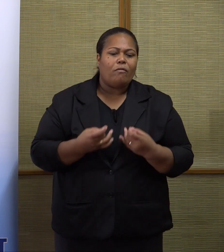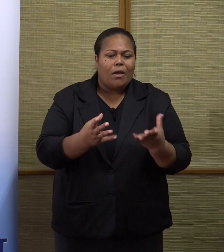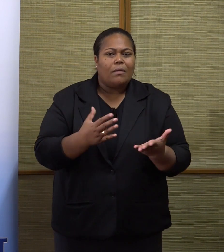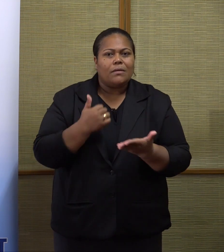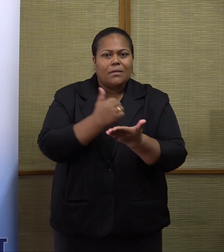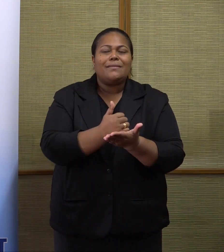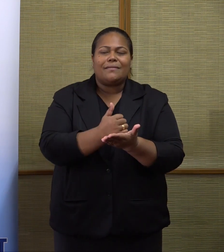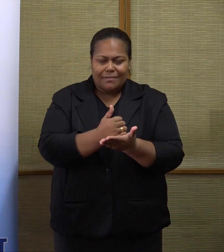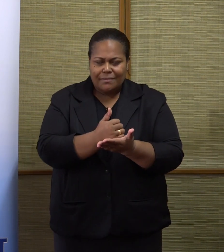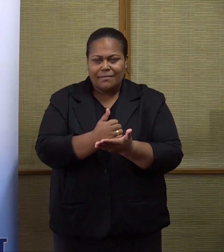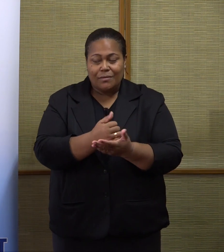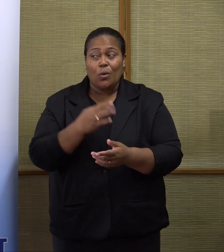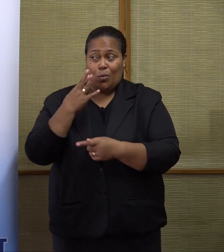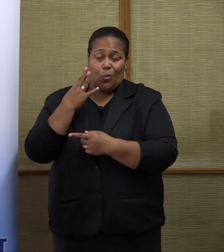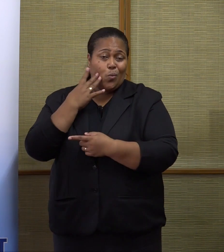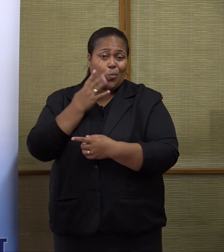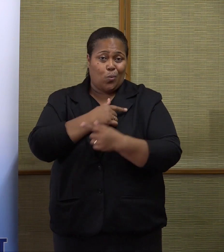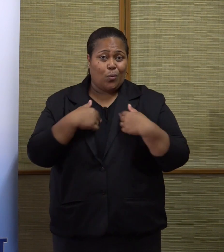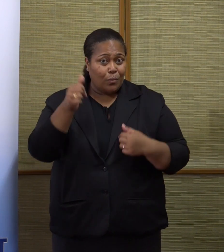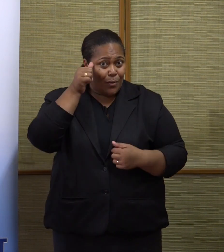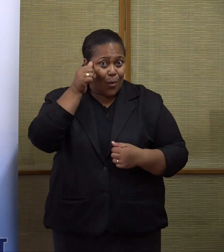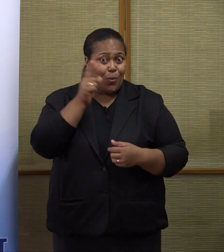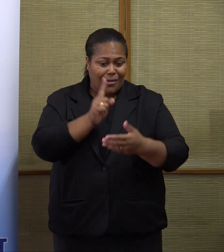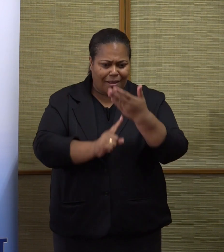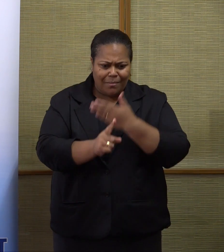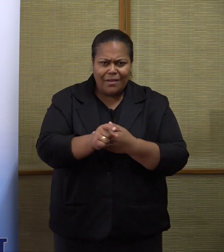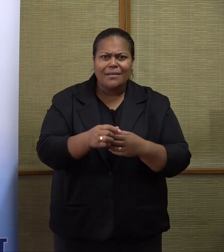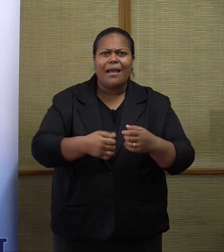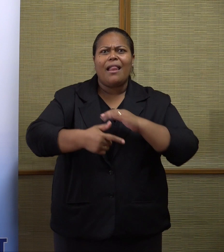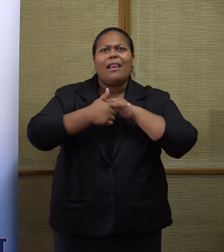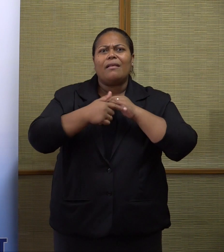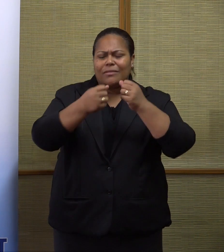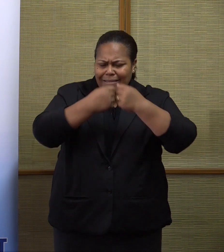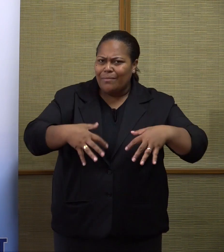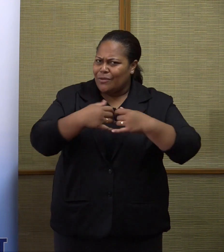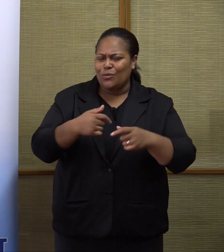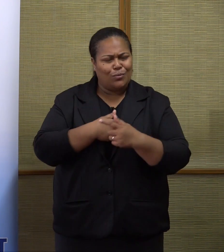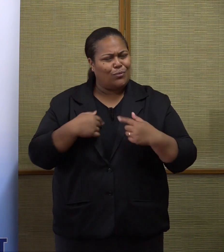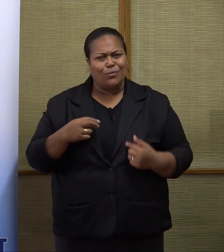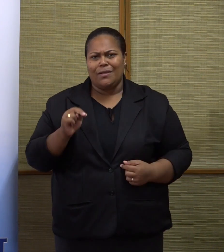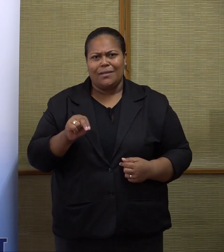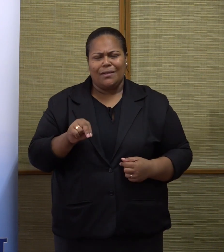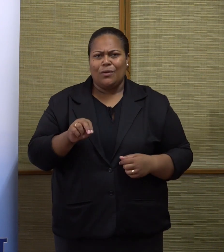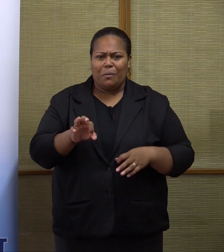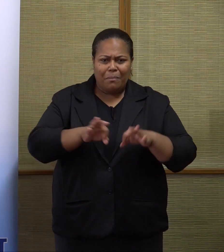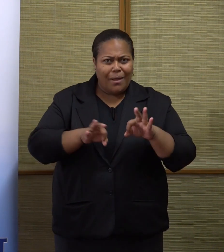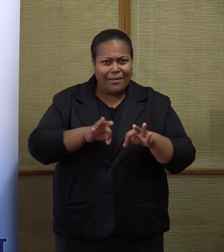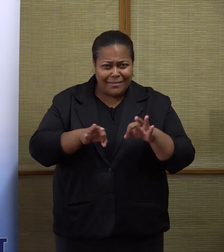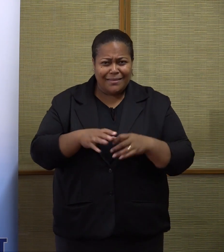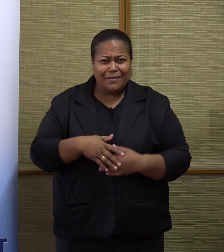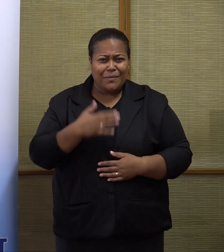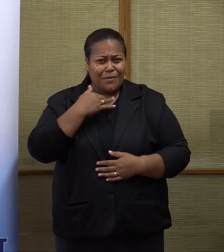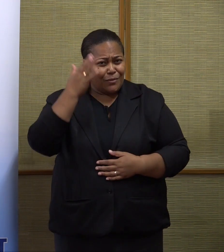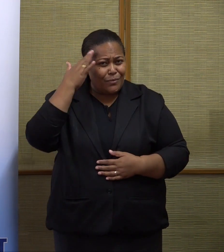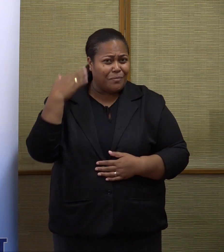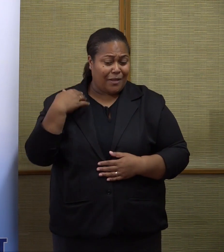is on the ground and the level of damages and what we need to bring in, we have to be. We also have to remind ourselves. Well, for